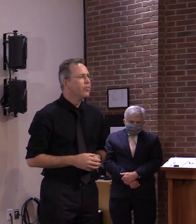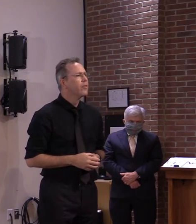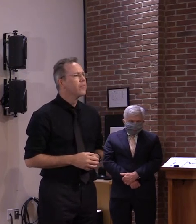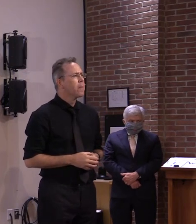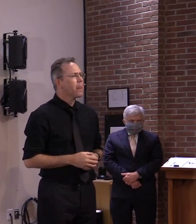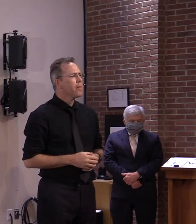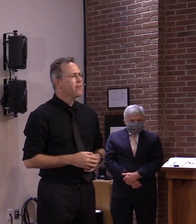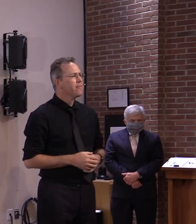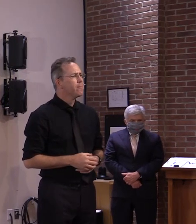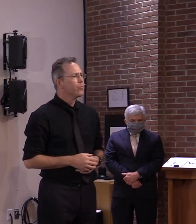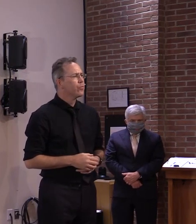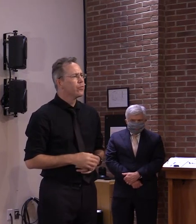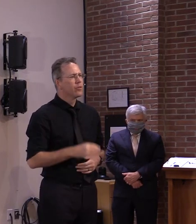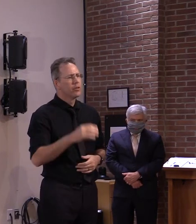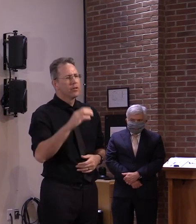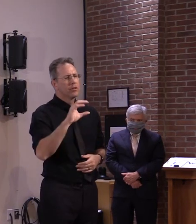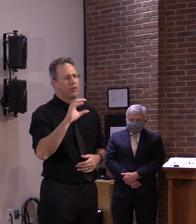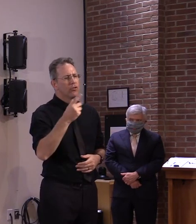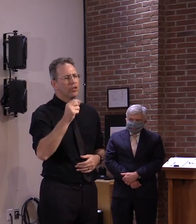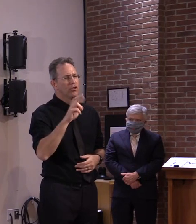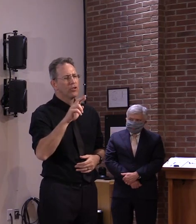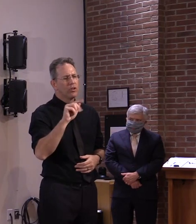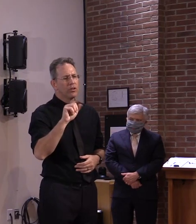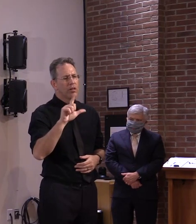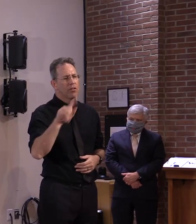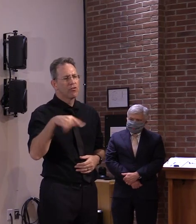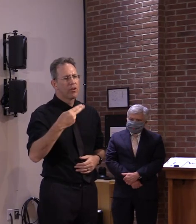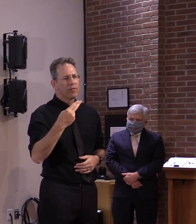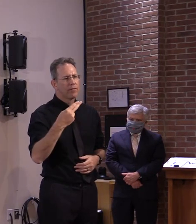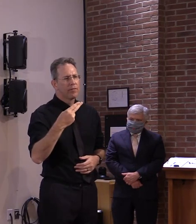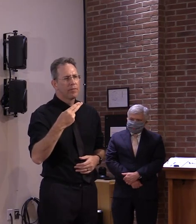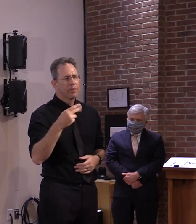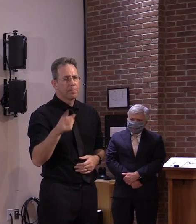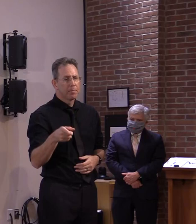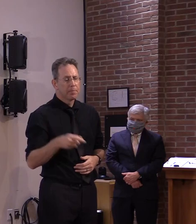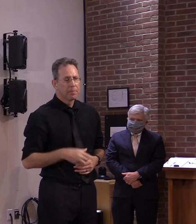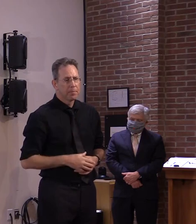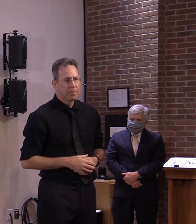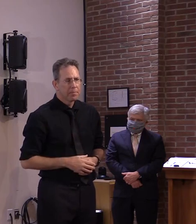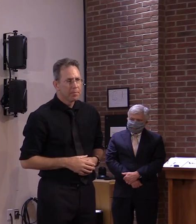Thank you. I think this is for Commissioner Shirley. On